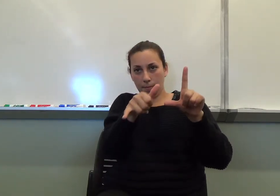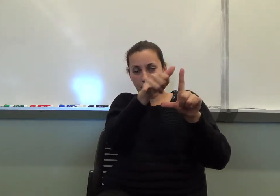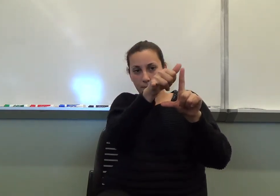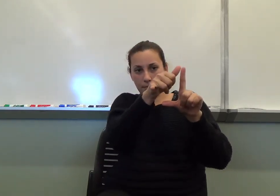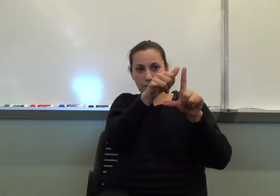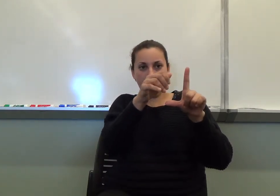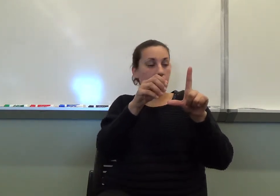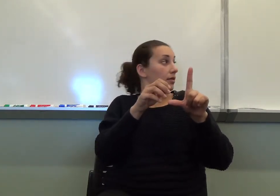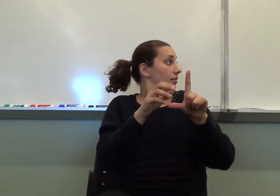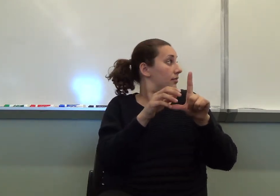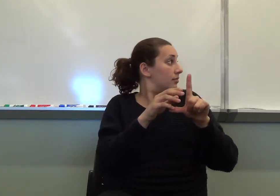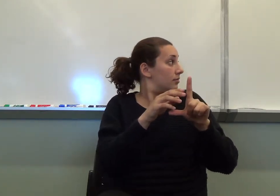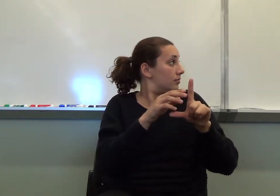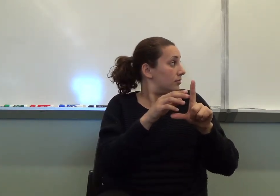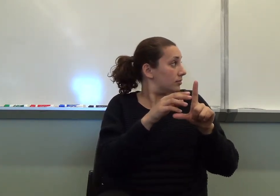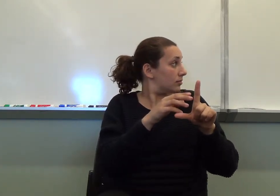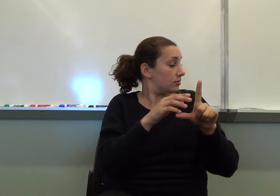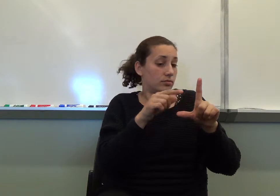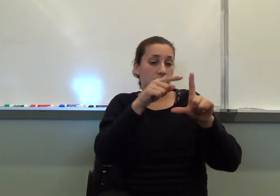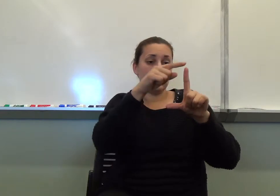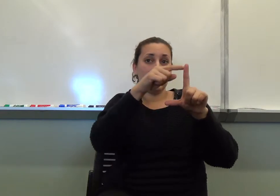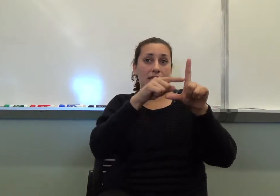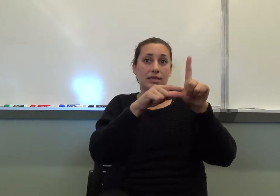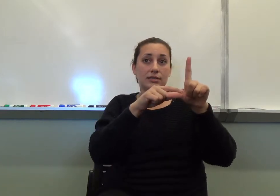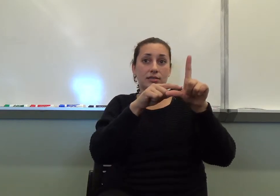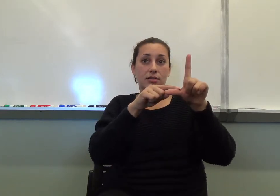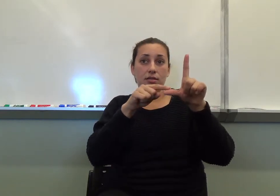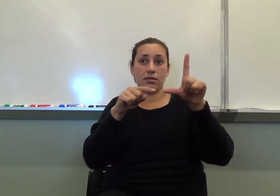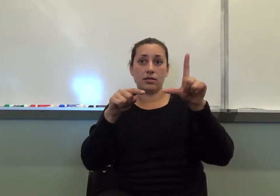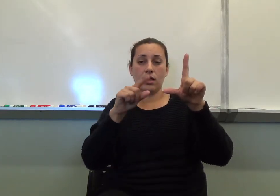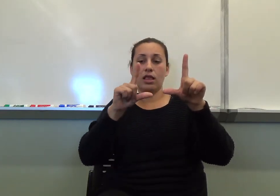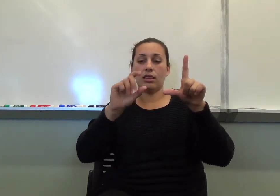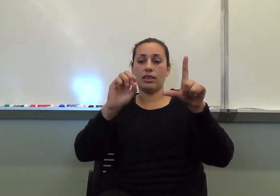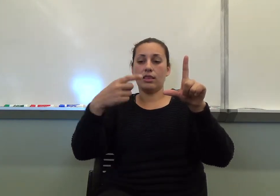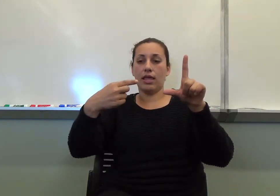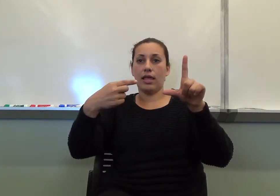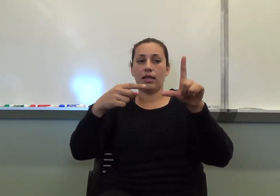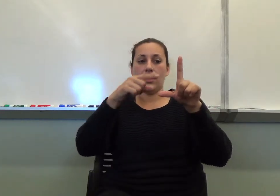which surround the right angle are called legs. This is leg number 1, this is leg number